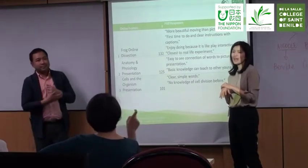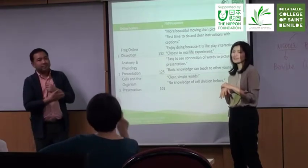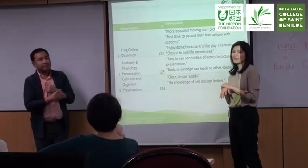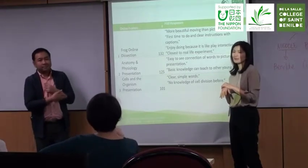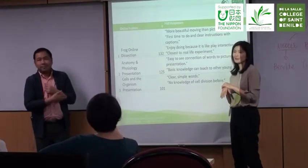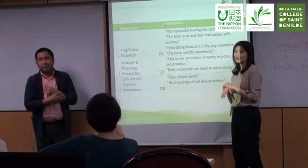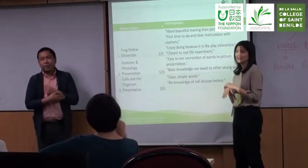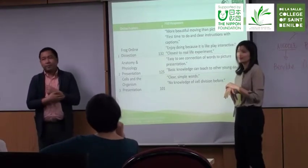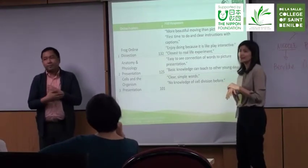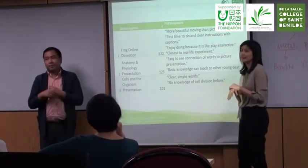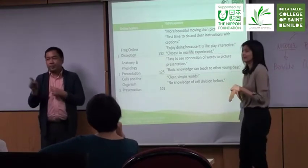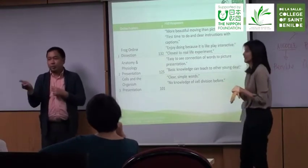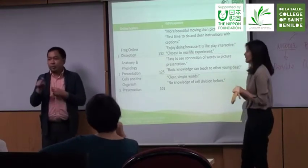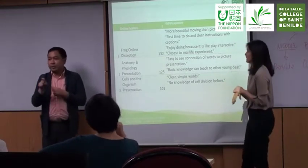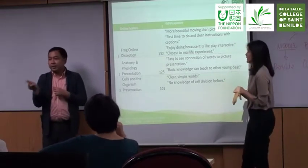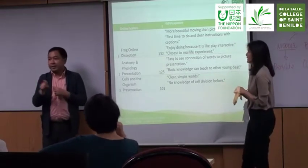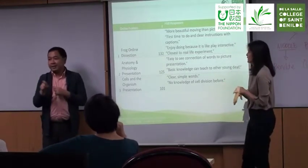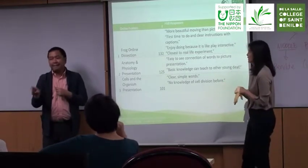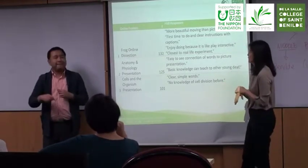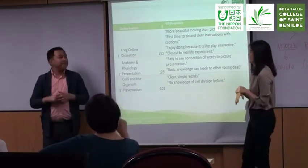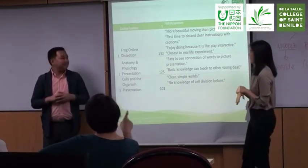It's interactive.